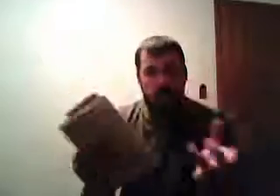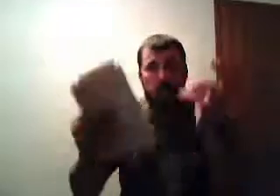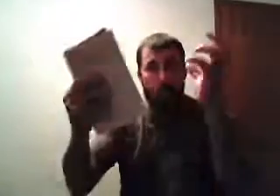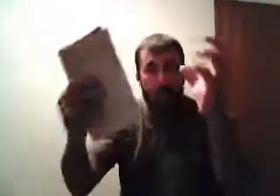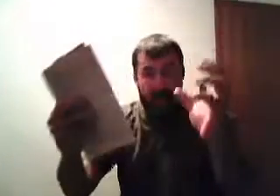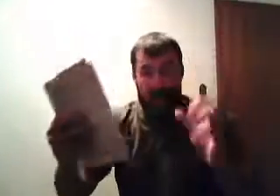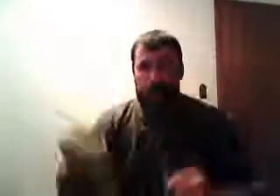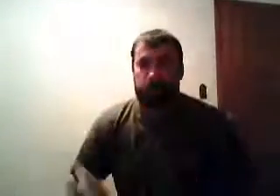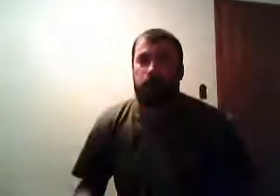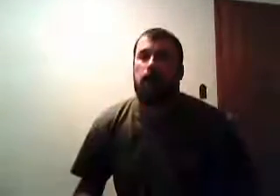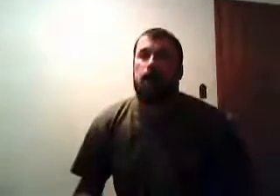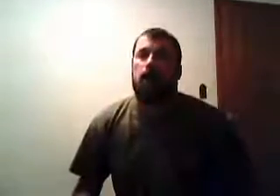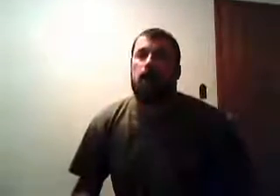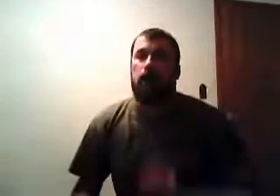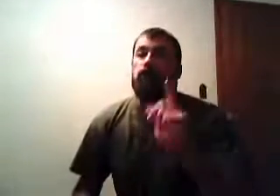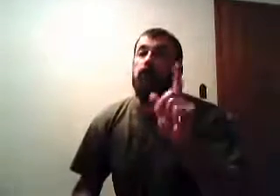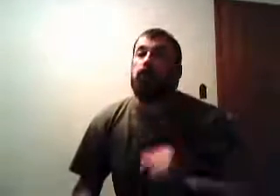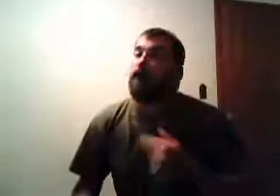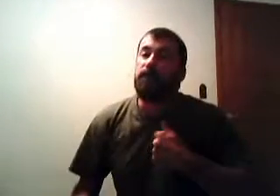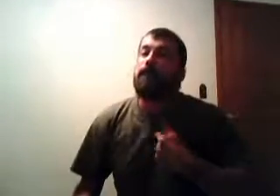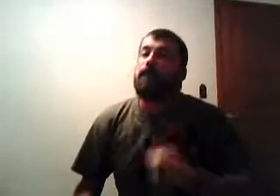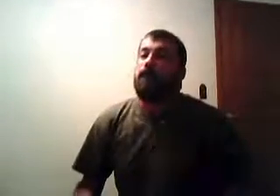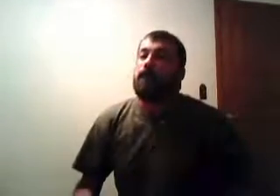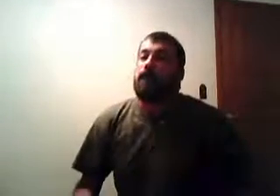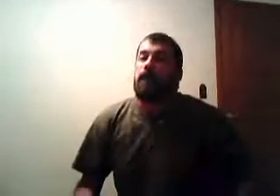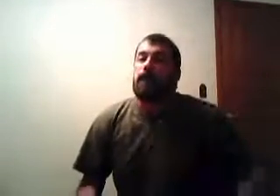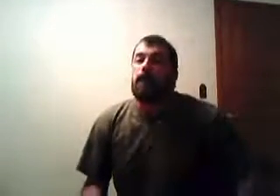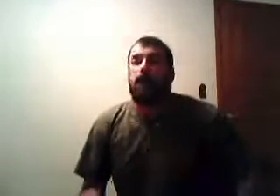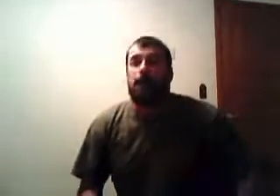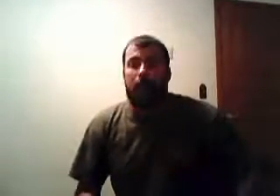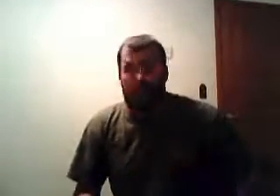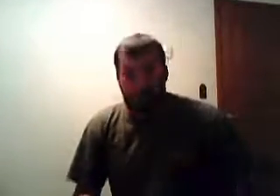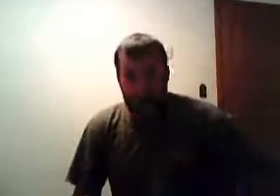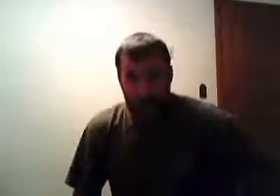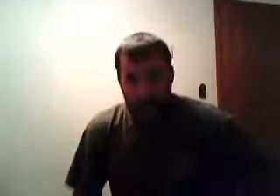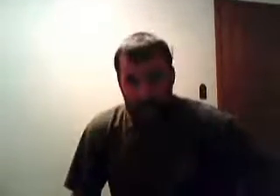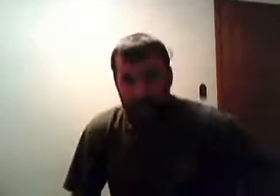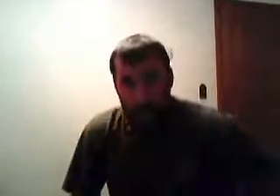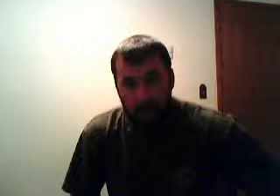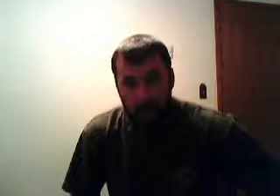built and waiting for you. Not for me. Because I'll die before I'll be enslaved.